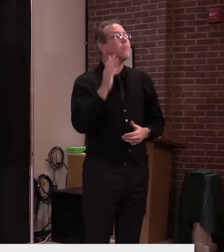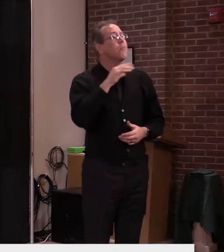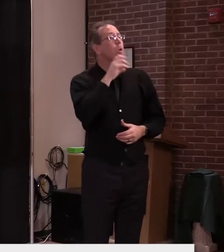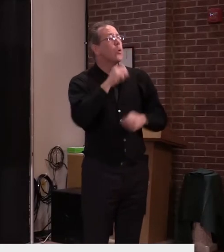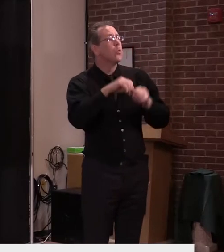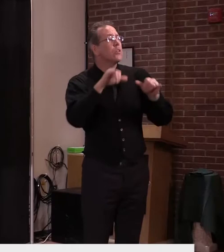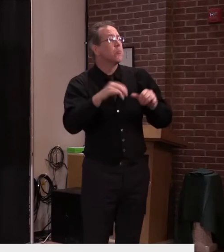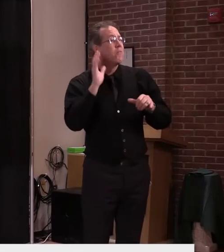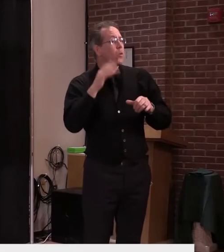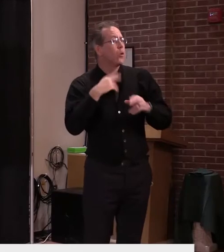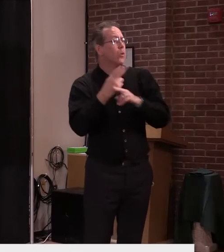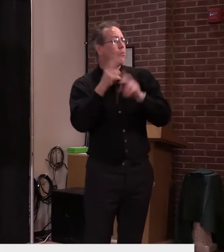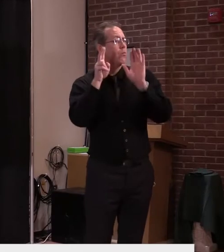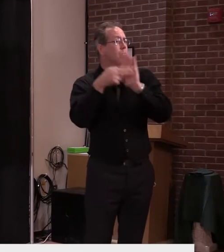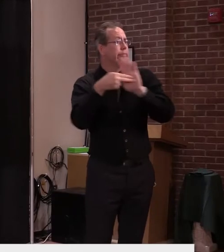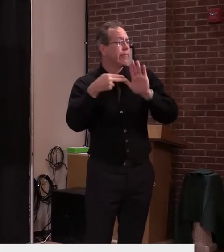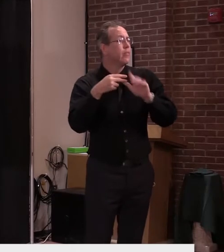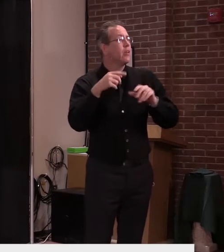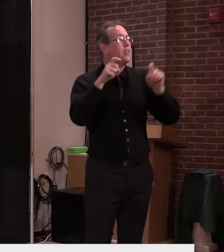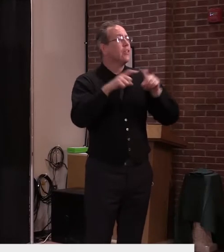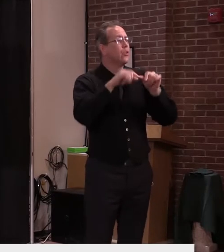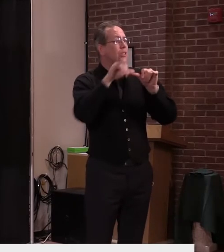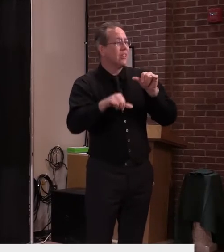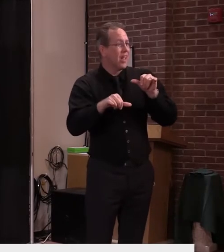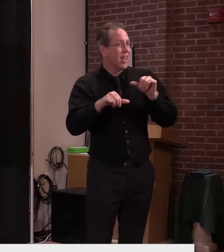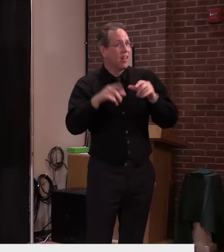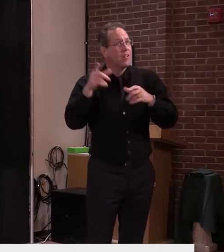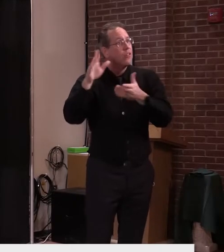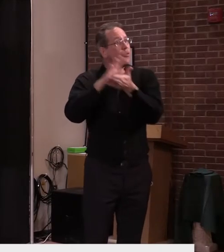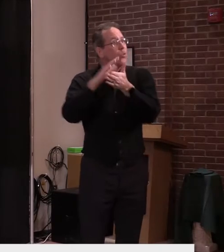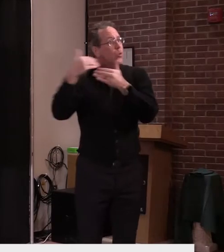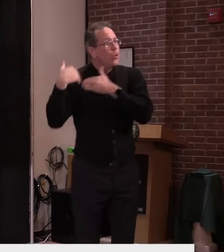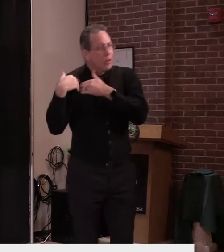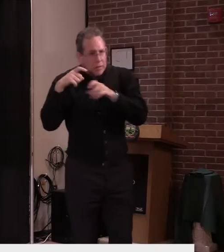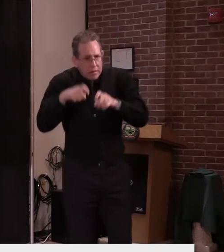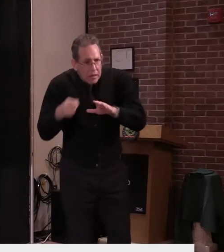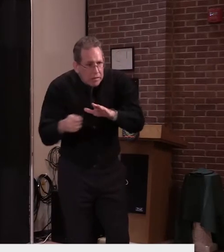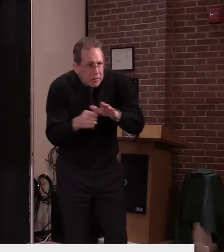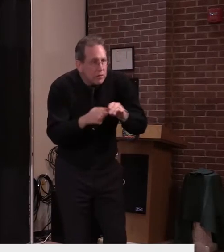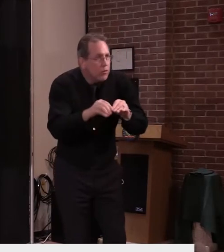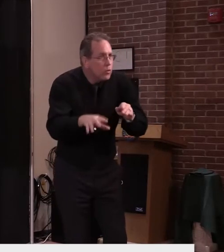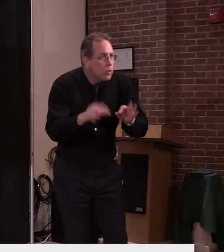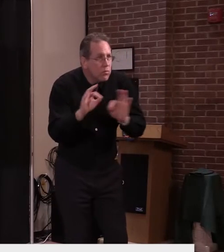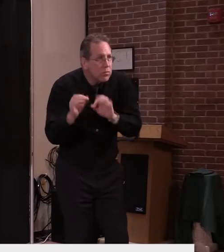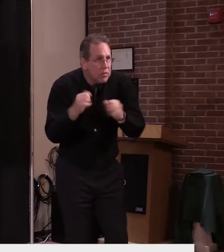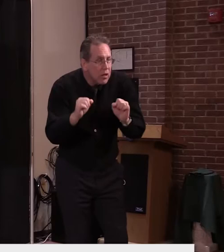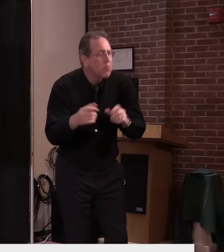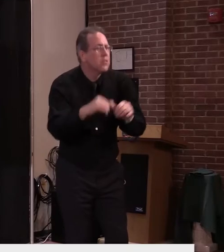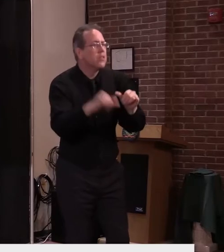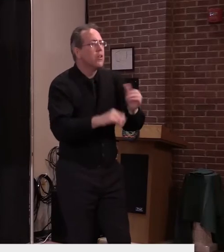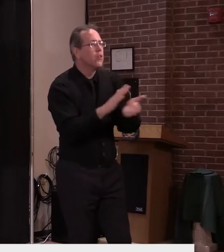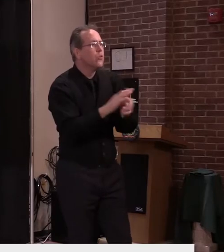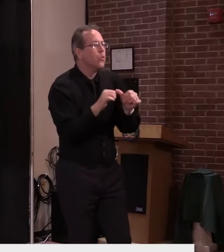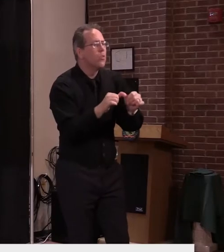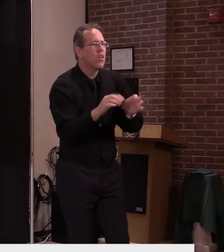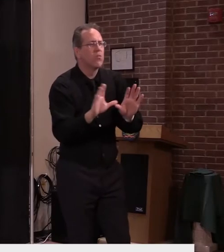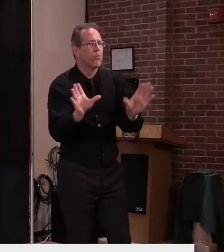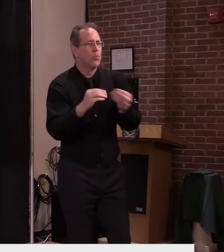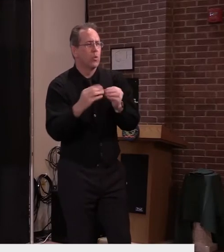on site, to an approach where schools will distribute the antigen tests to families and staff for administration at